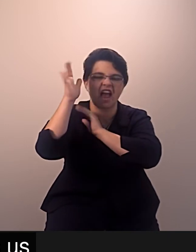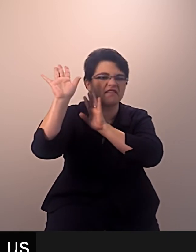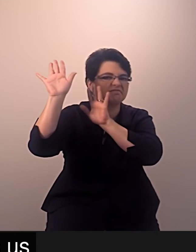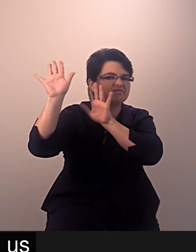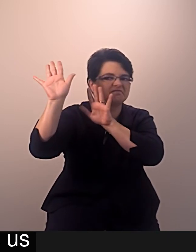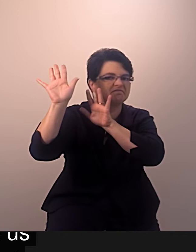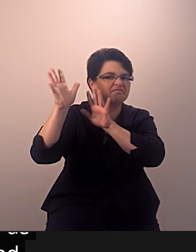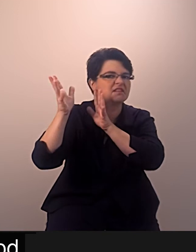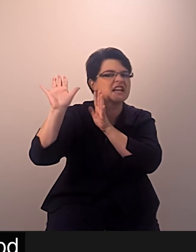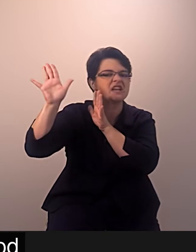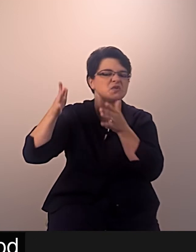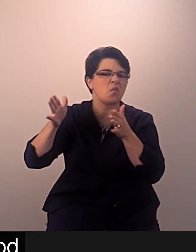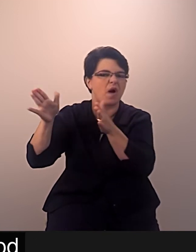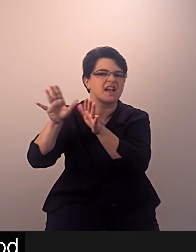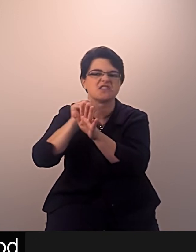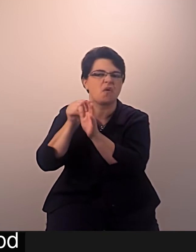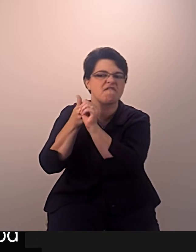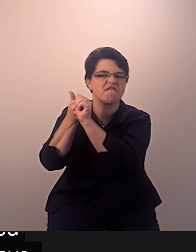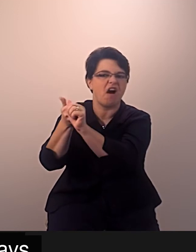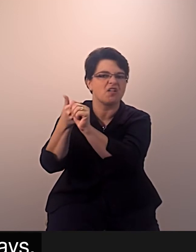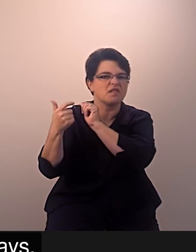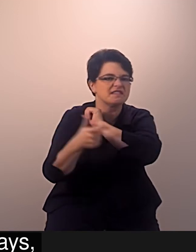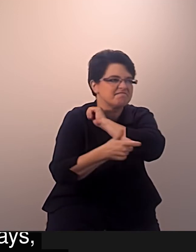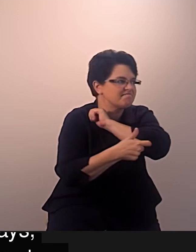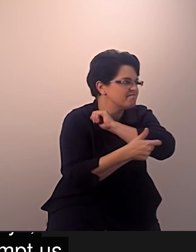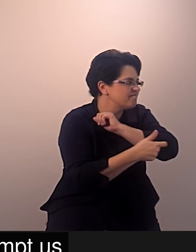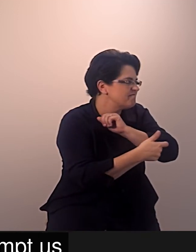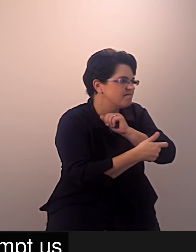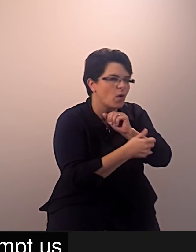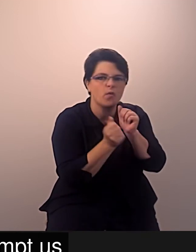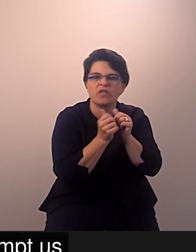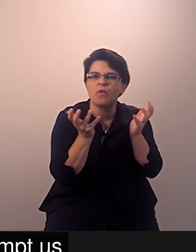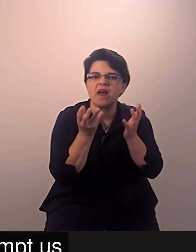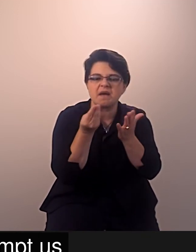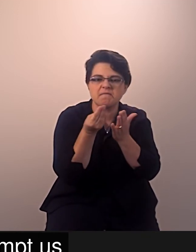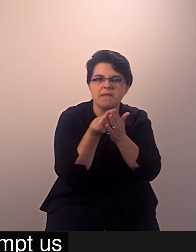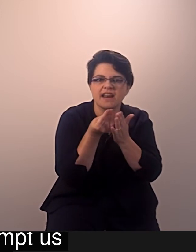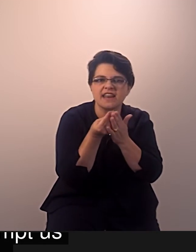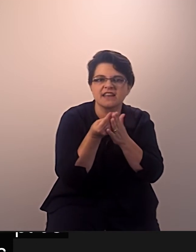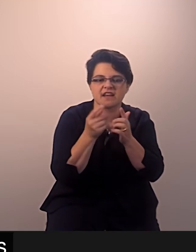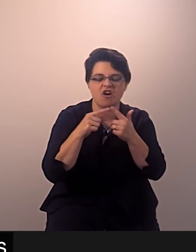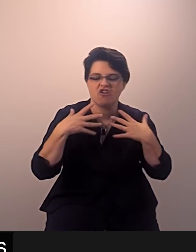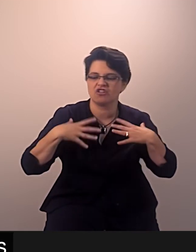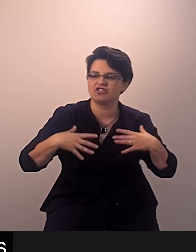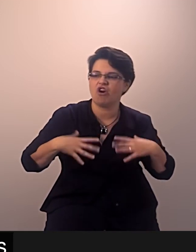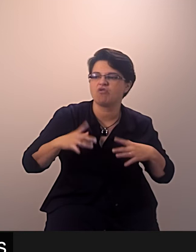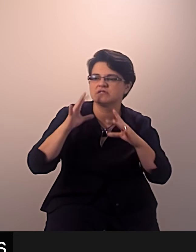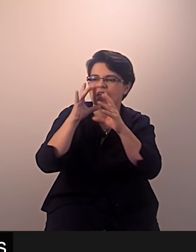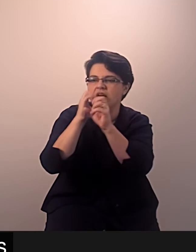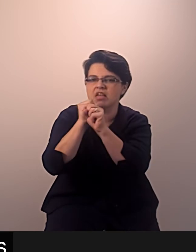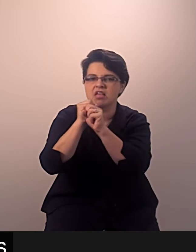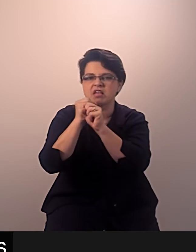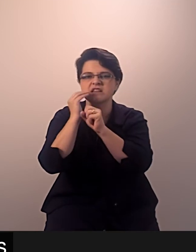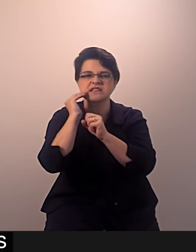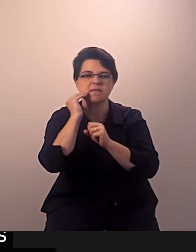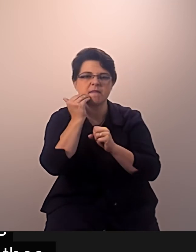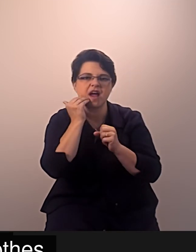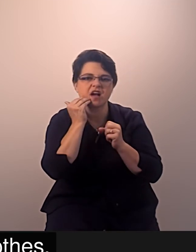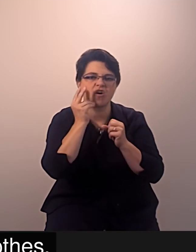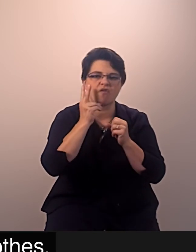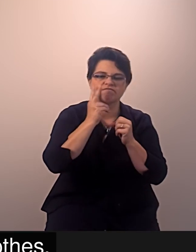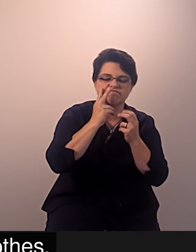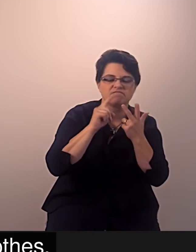God's ways, and wants to tempt us with things like money, clothes, tobacco,